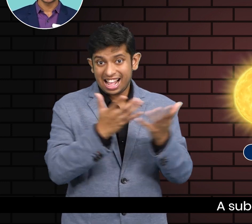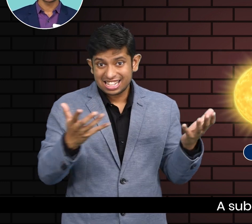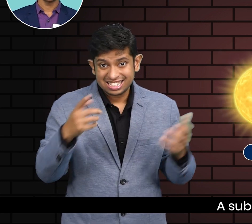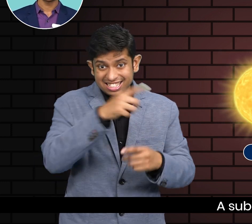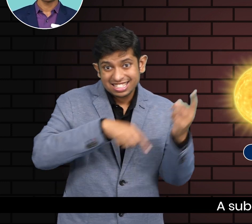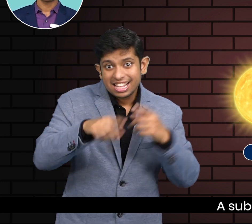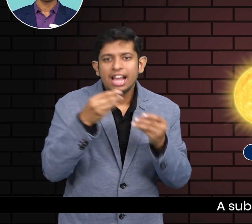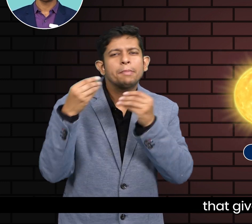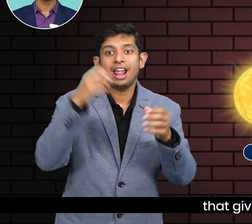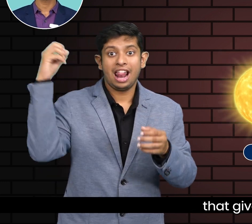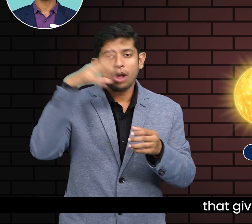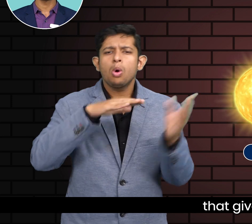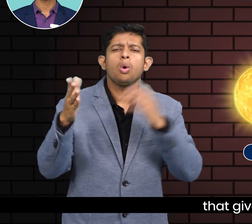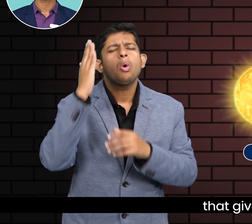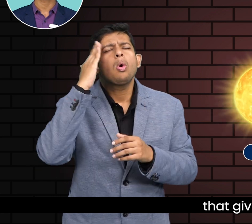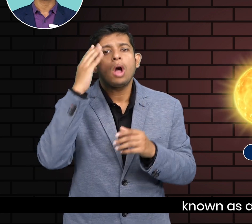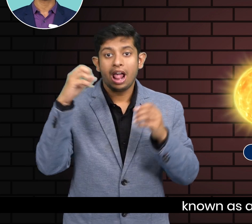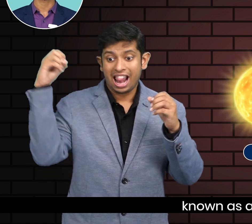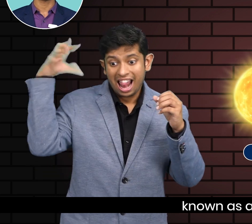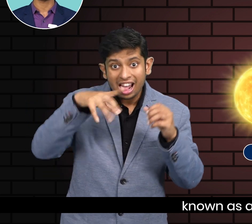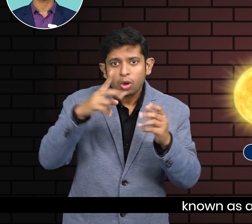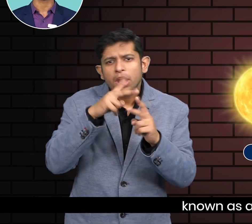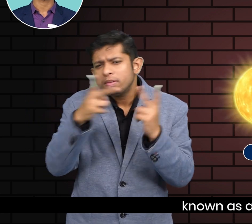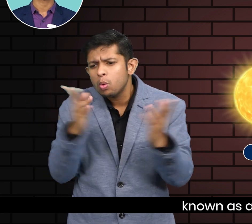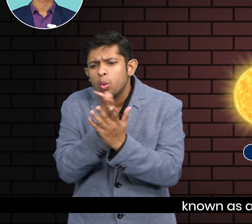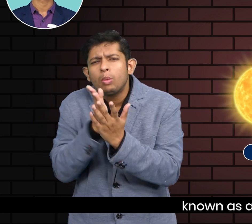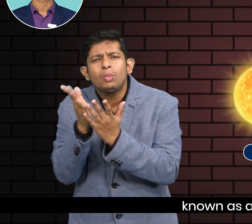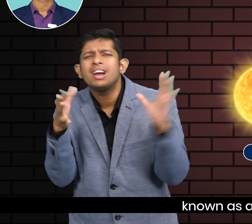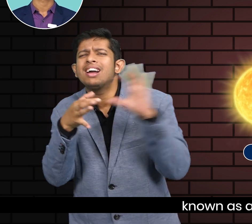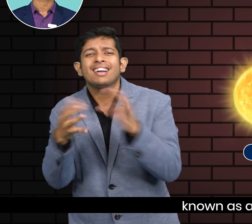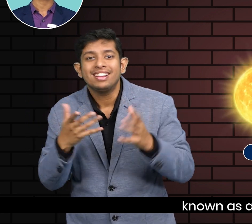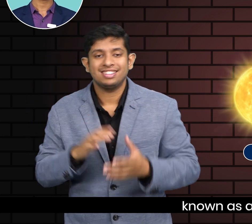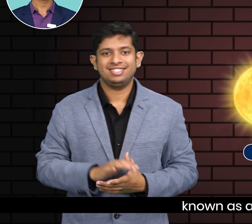A substance that gives light is known as a light source.